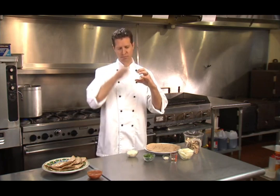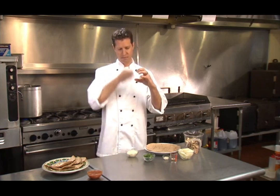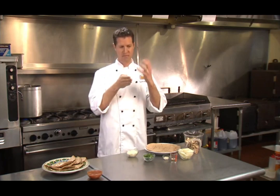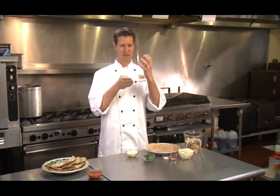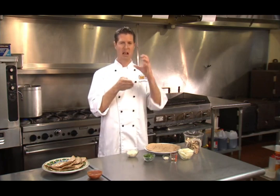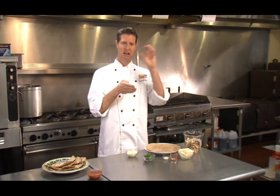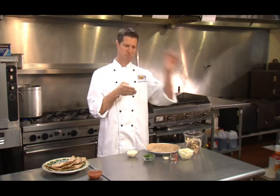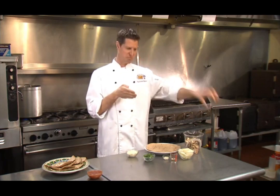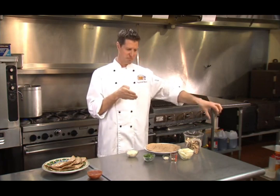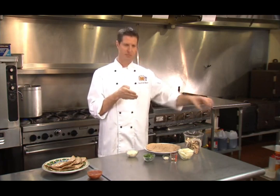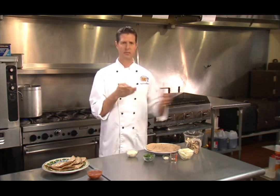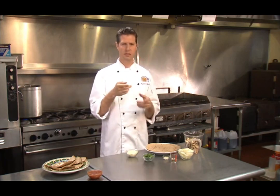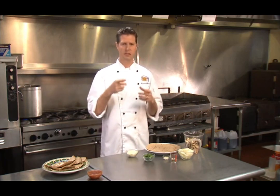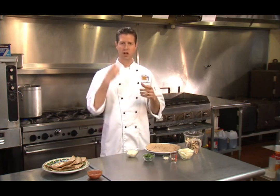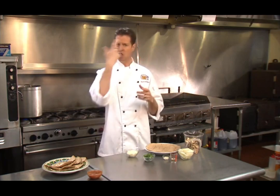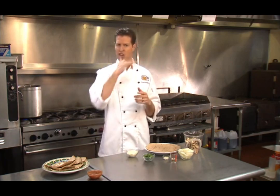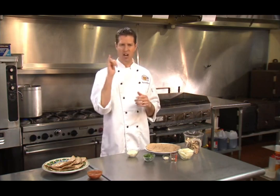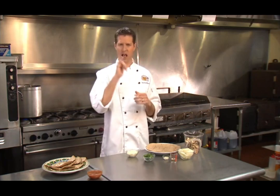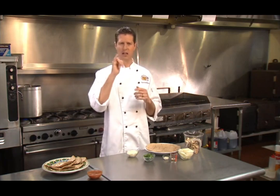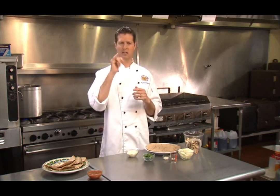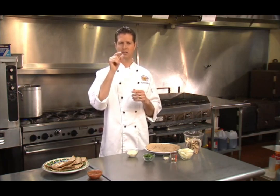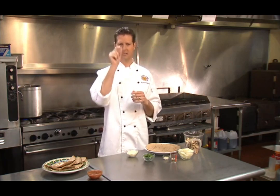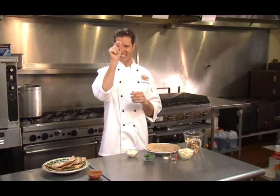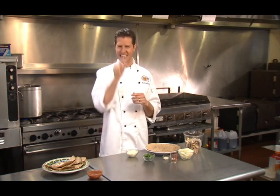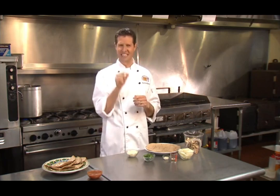aside. It should look like thin rings.